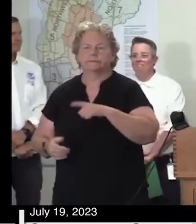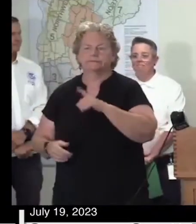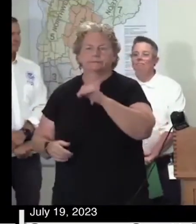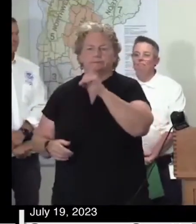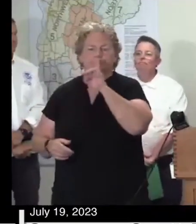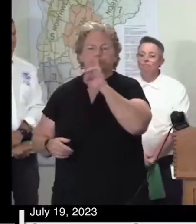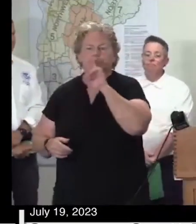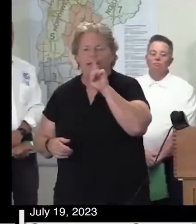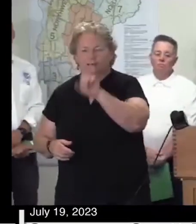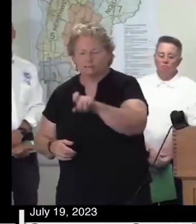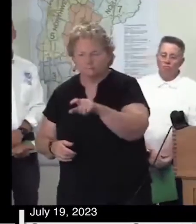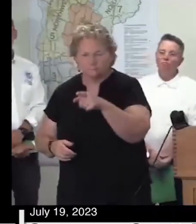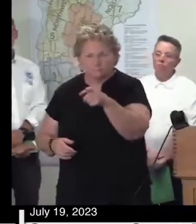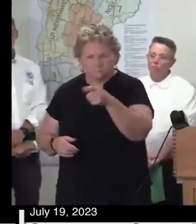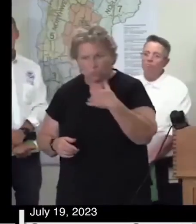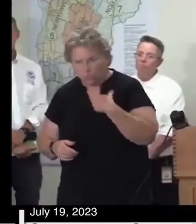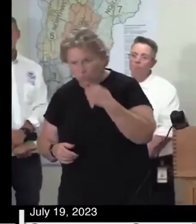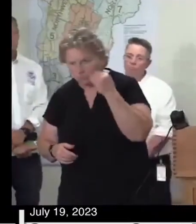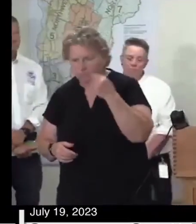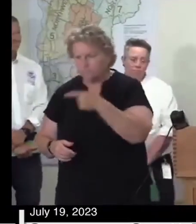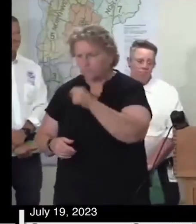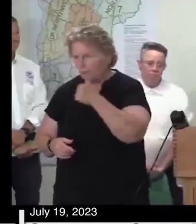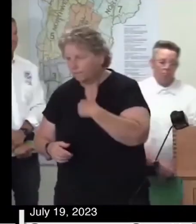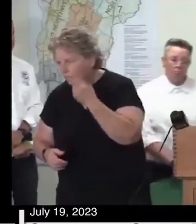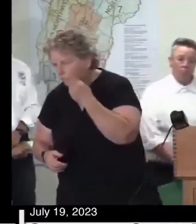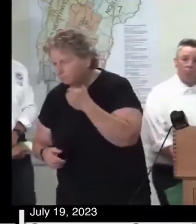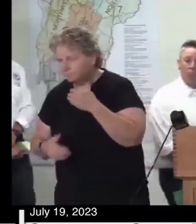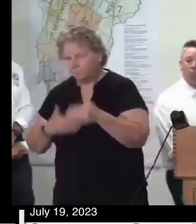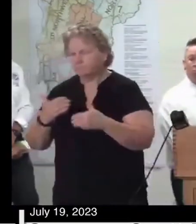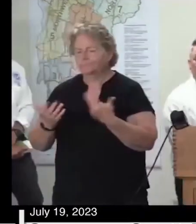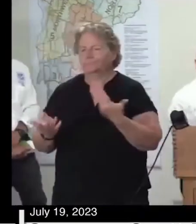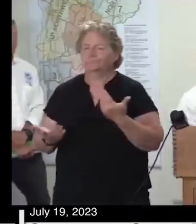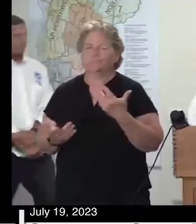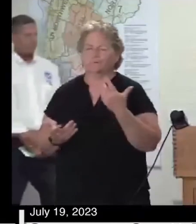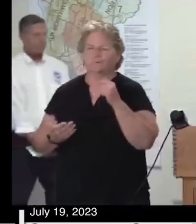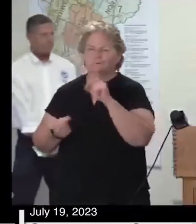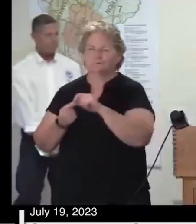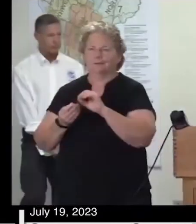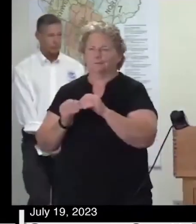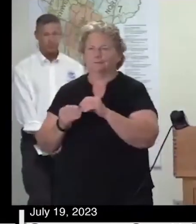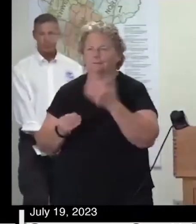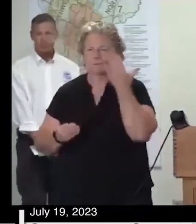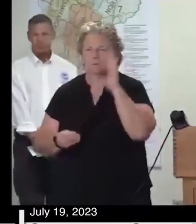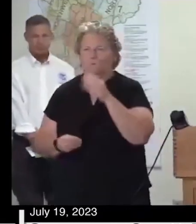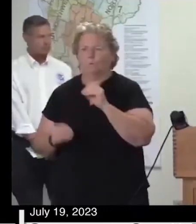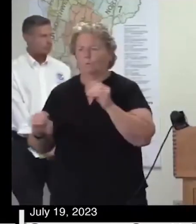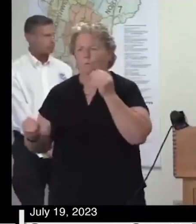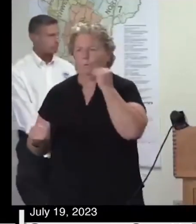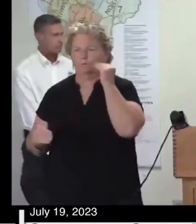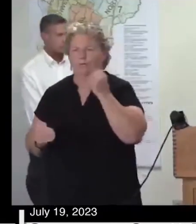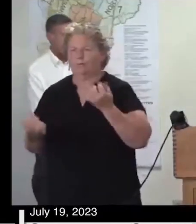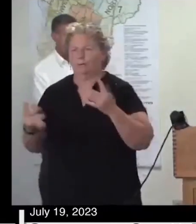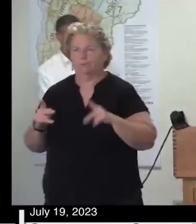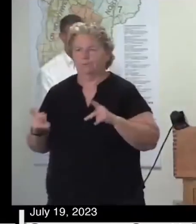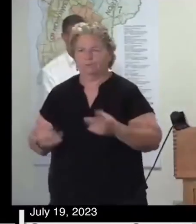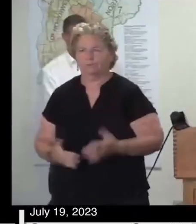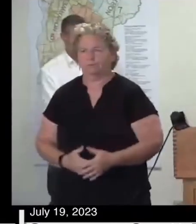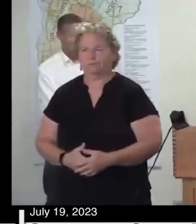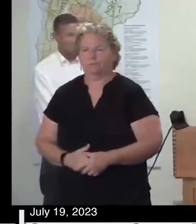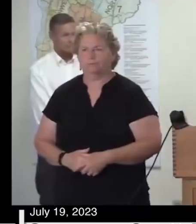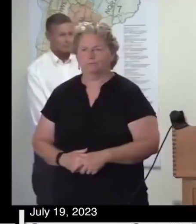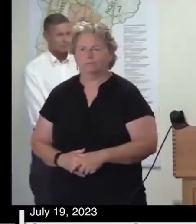mentioned 988 as a resource. I don't know if they've already gotten a big influx of calls or if you have that information at all. Yes, I do have